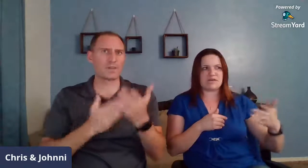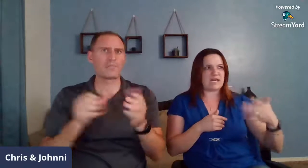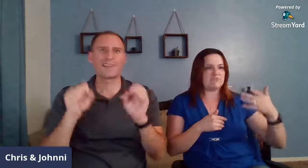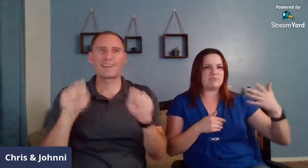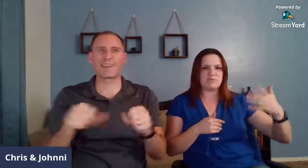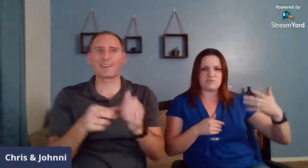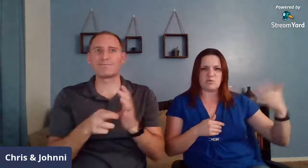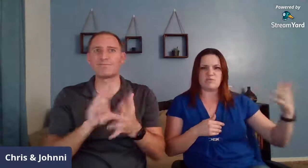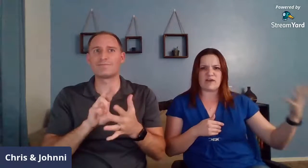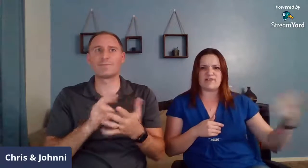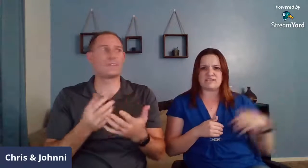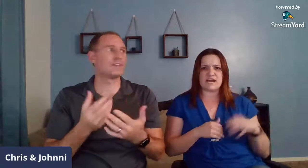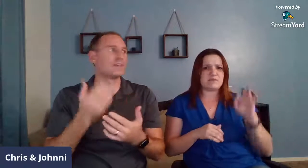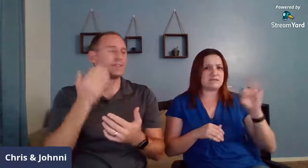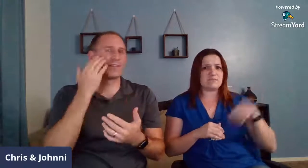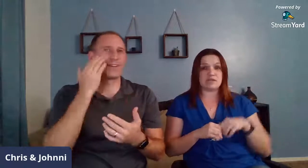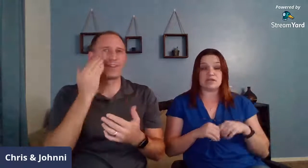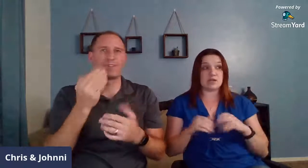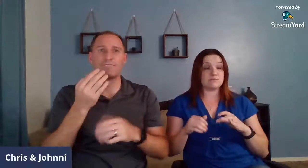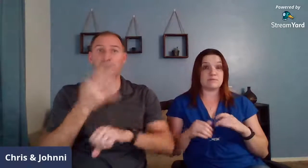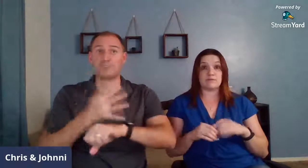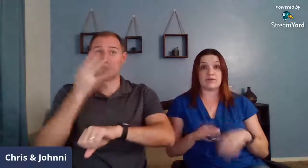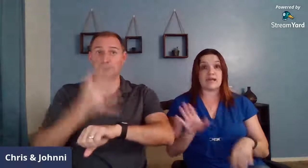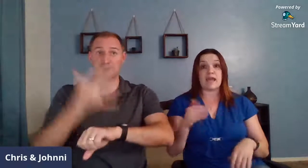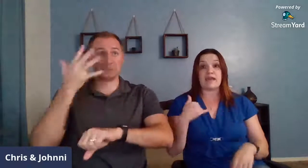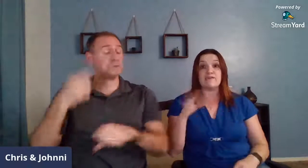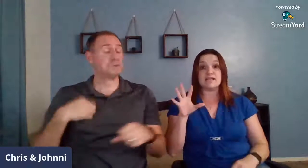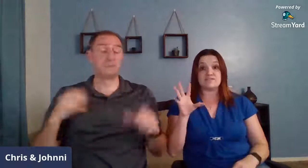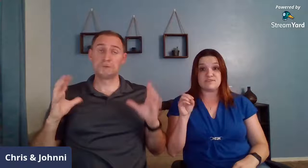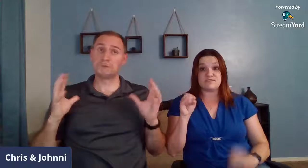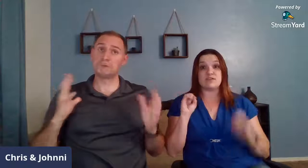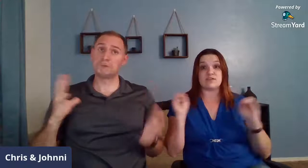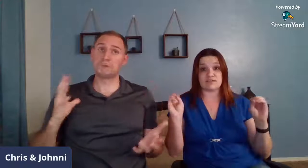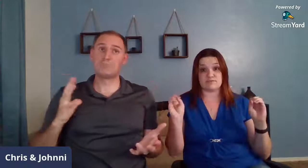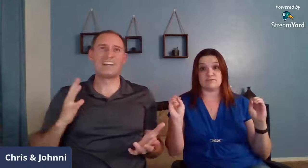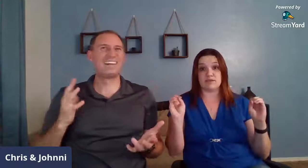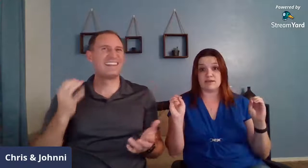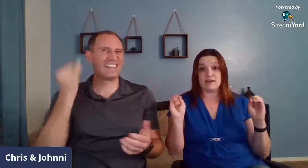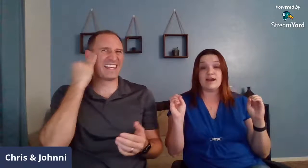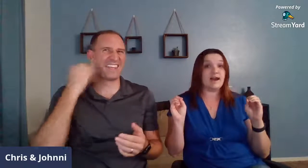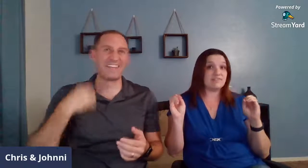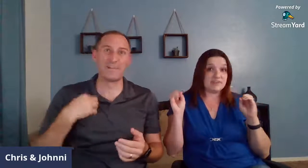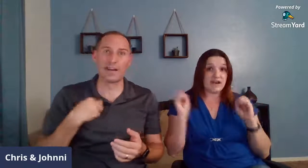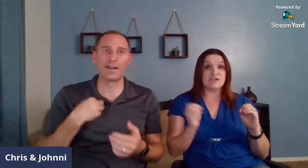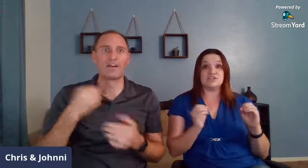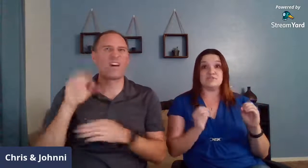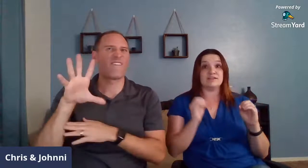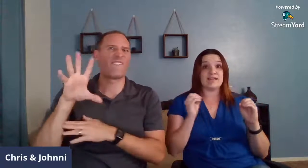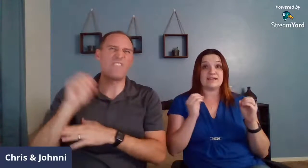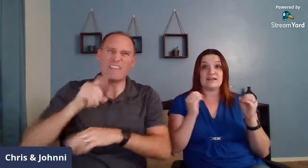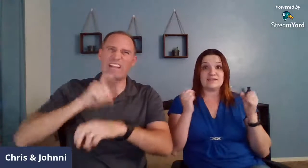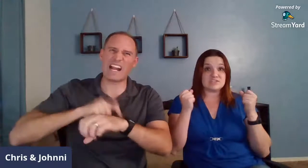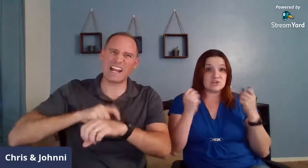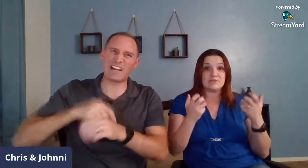like 4 or 5 times and be good. Other people are like, hey, it's 50 or nothing for me. I've got to do it like so